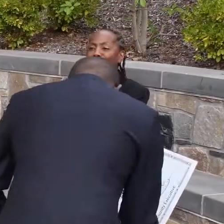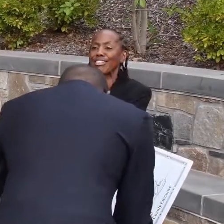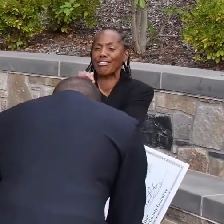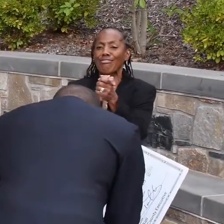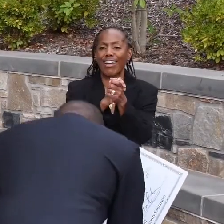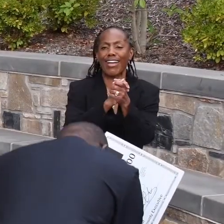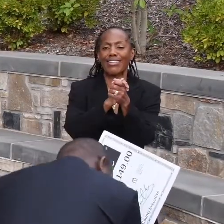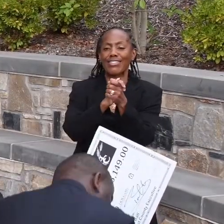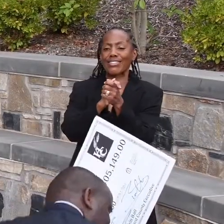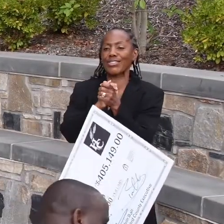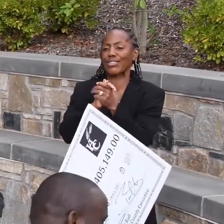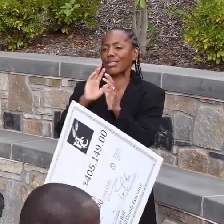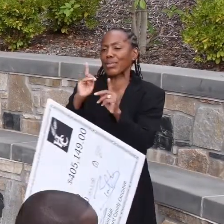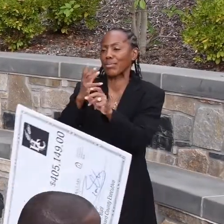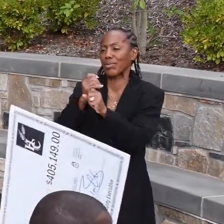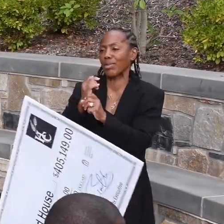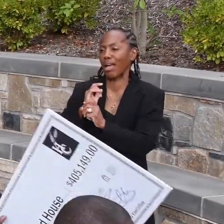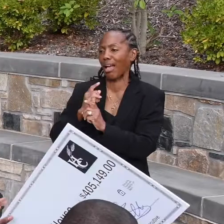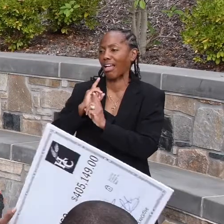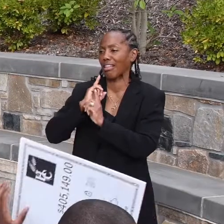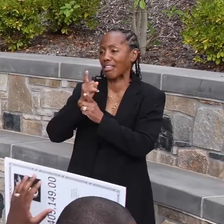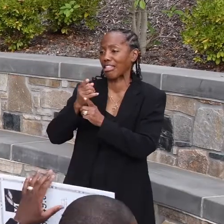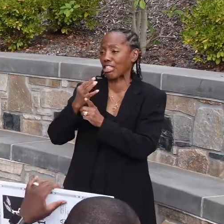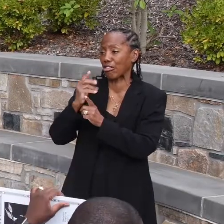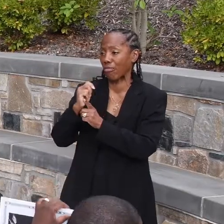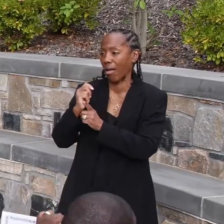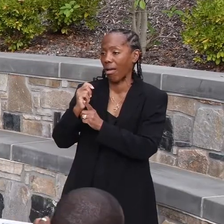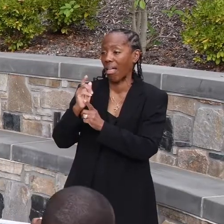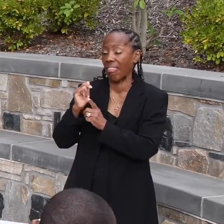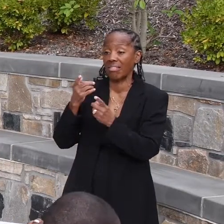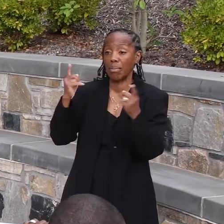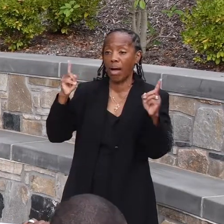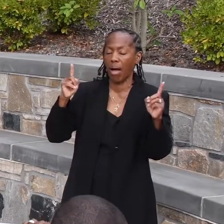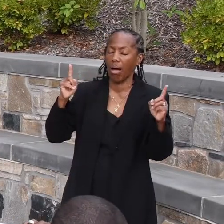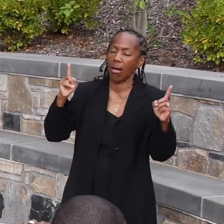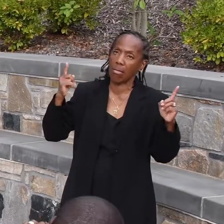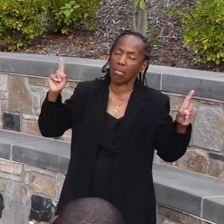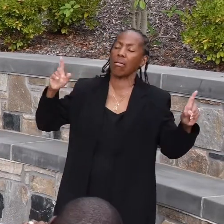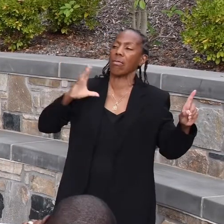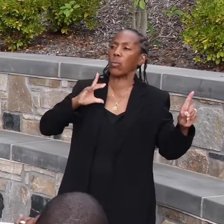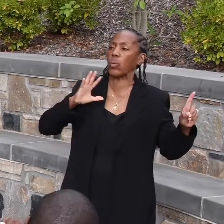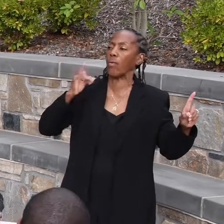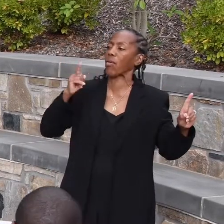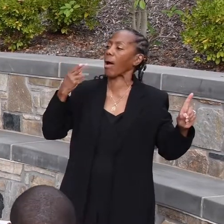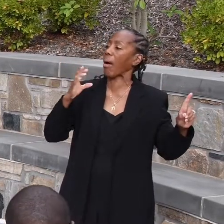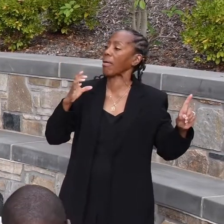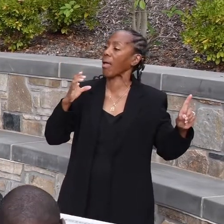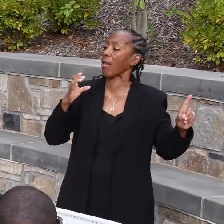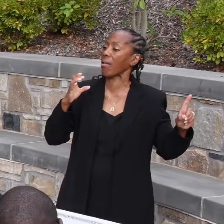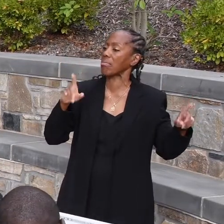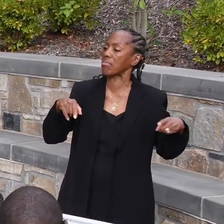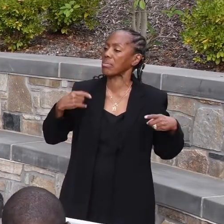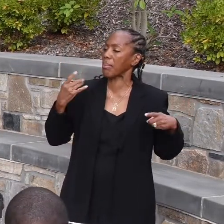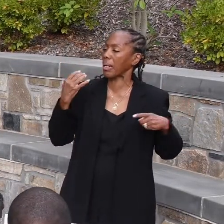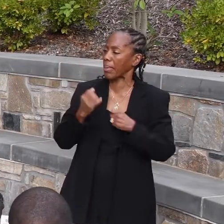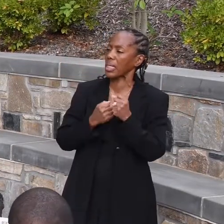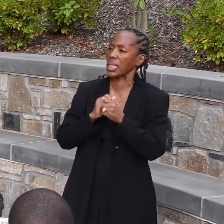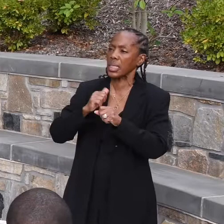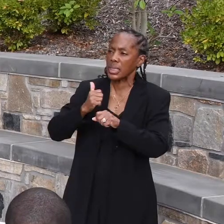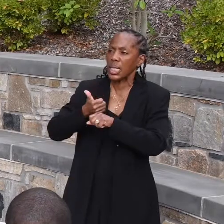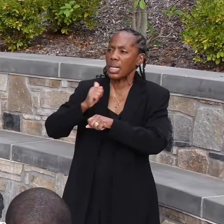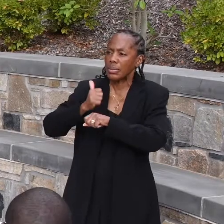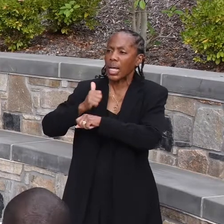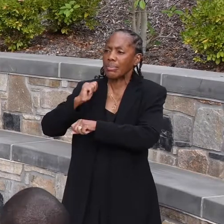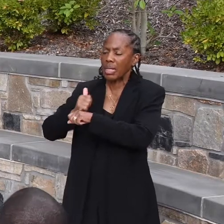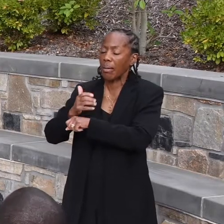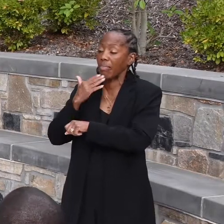Congratulations to our grant recipients. This is a significant accomplishment for Howard County, one that has been years in the making. Thank